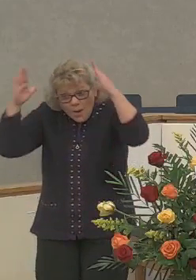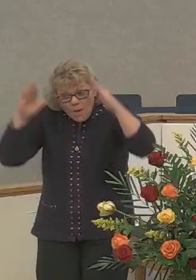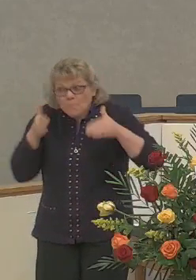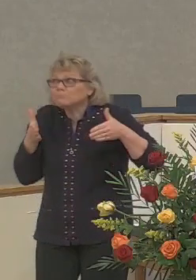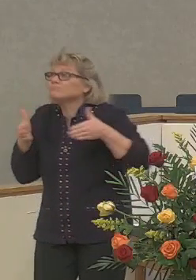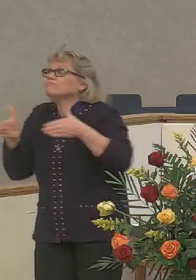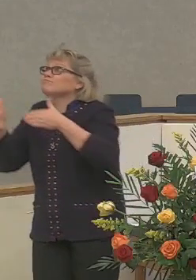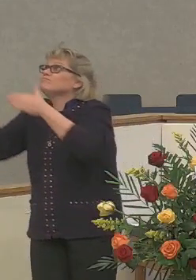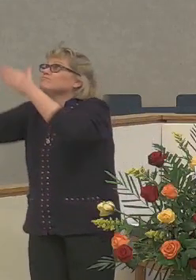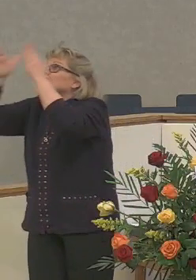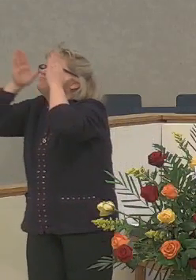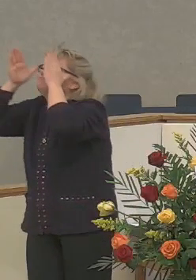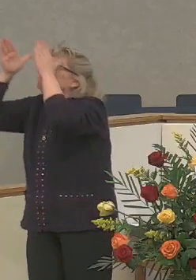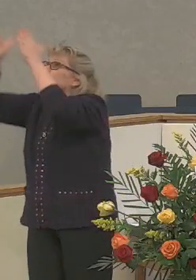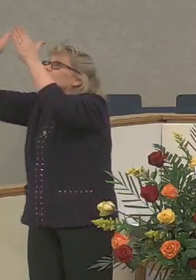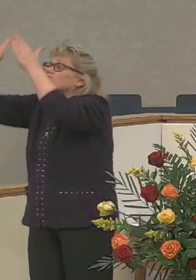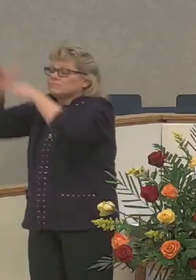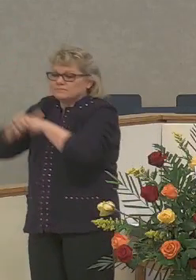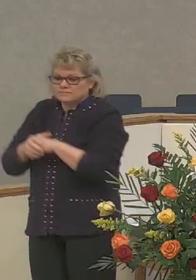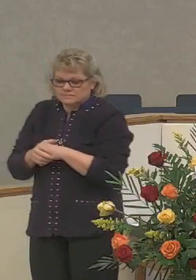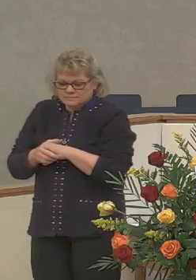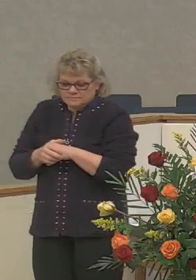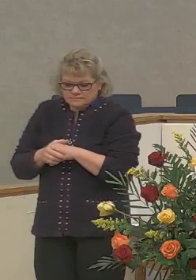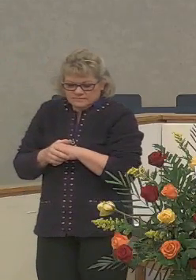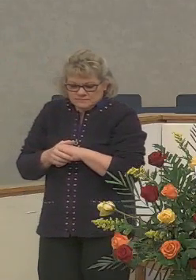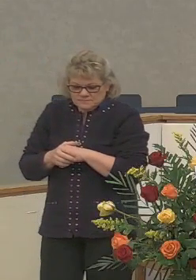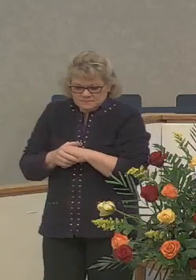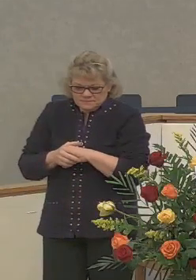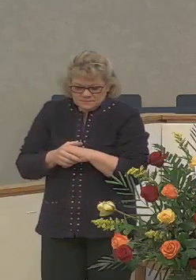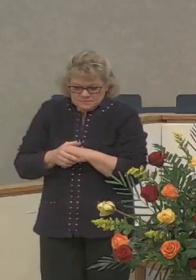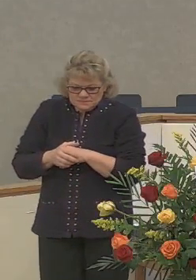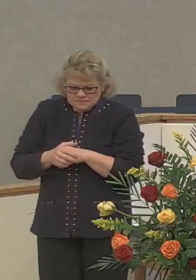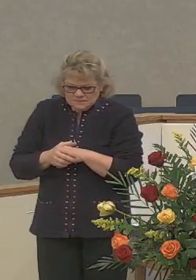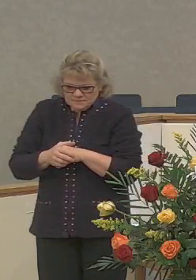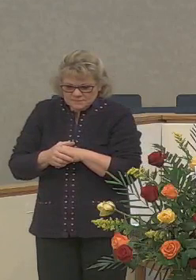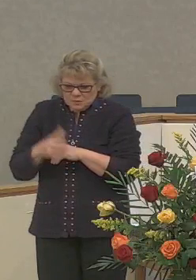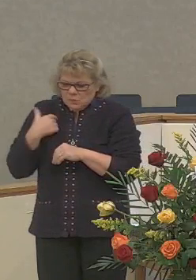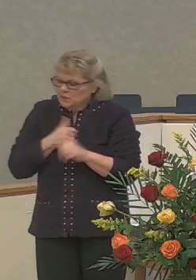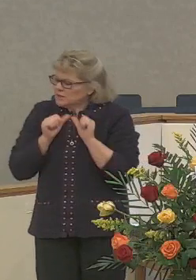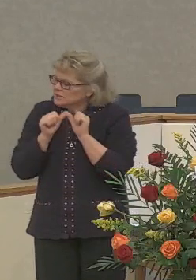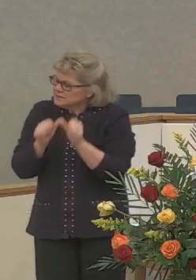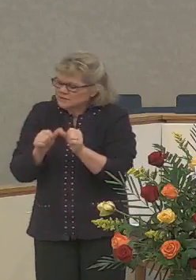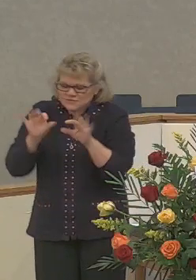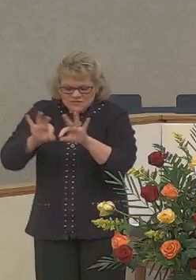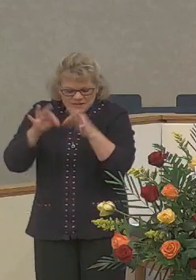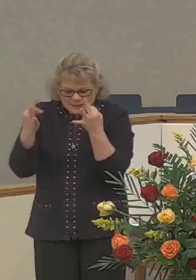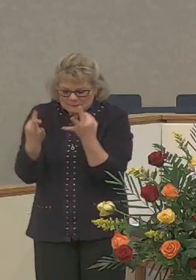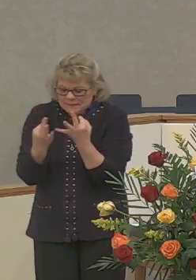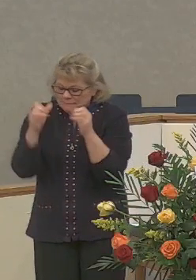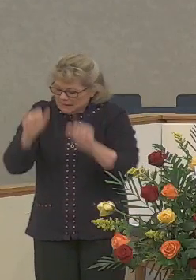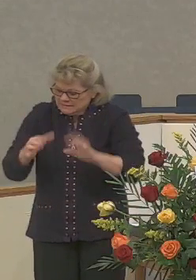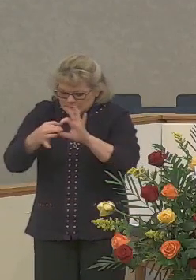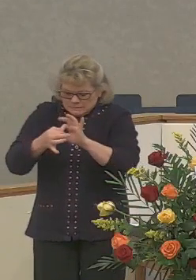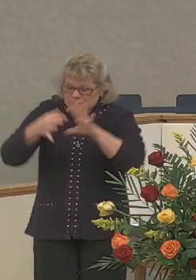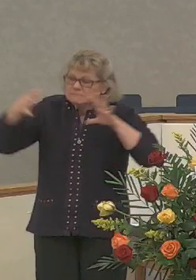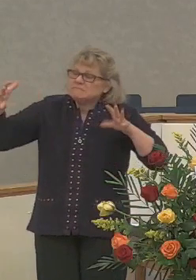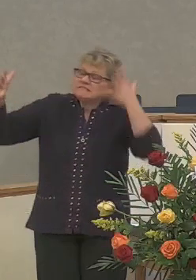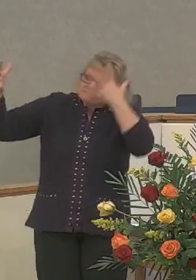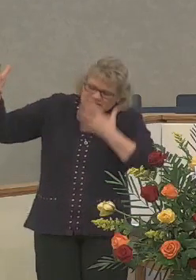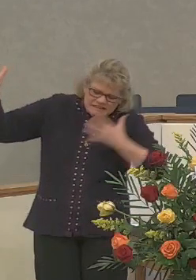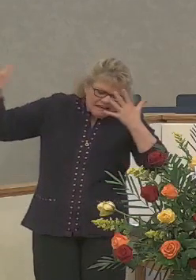way. Here the dearest of ties we must sever. Tears of sorrow